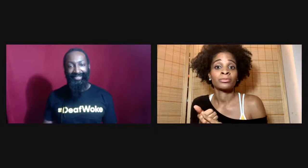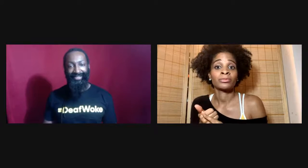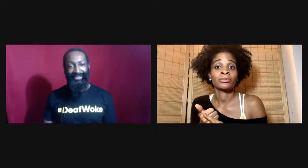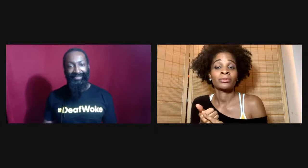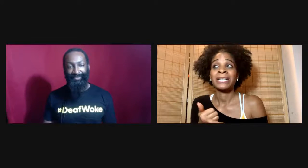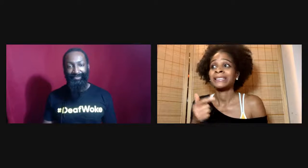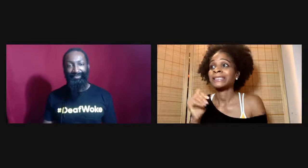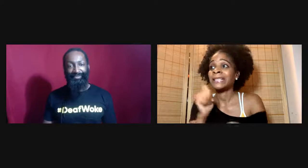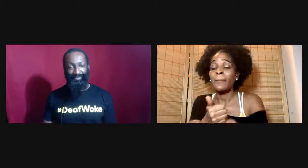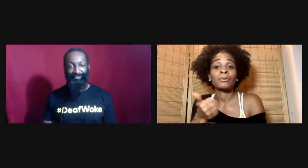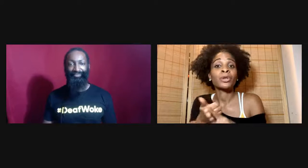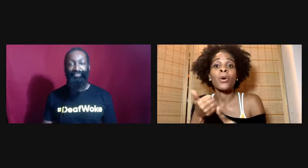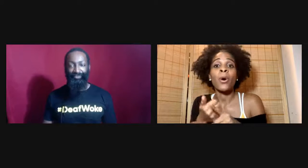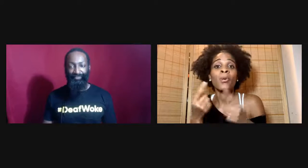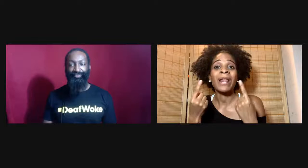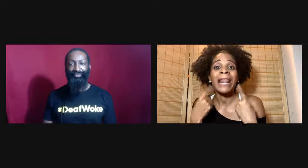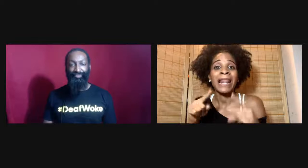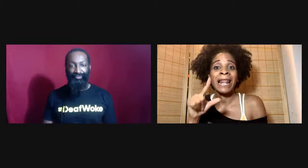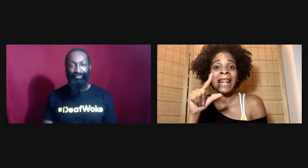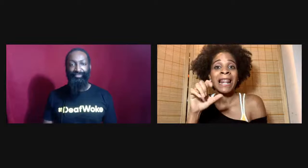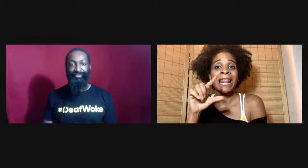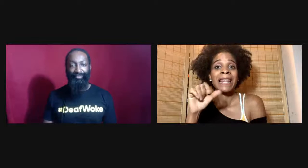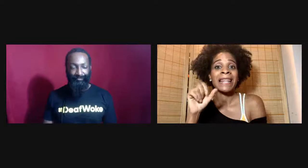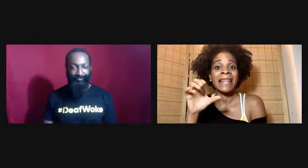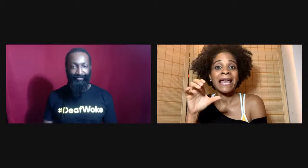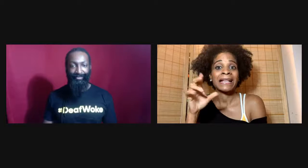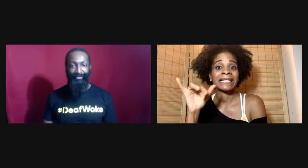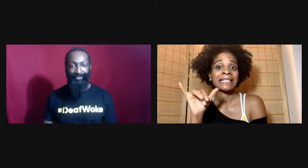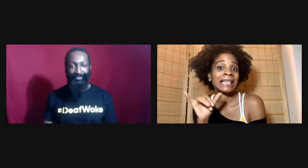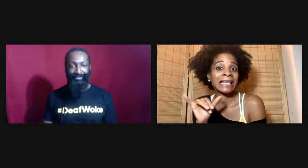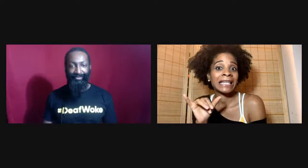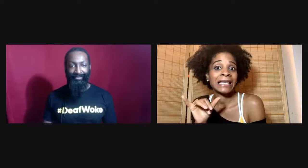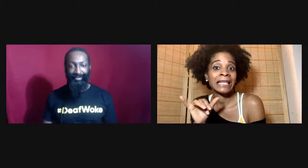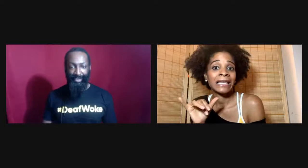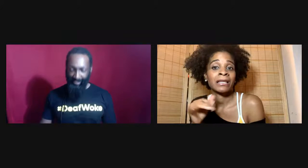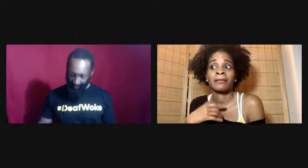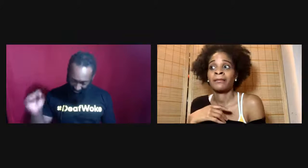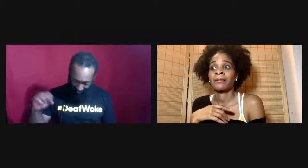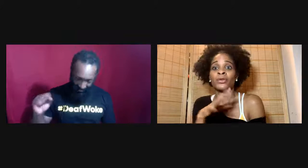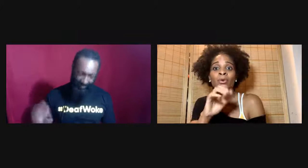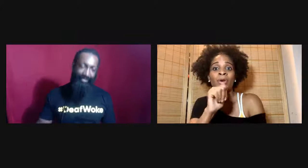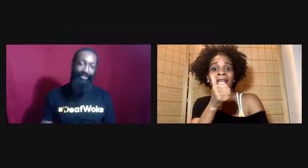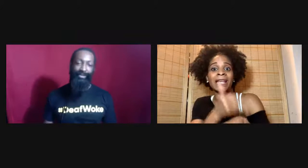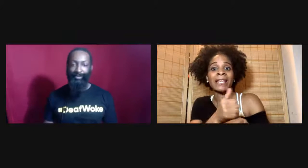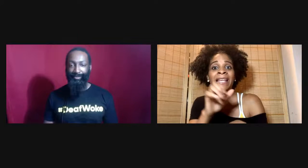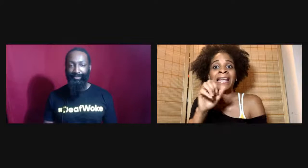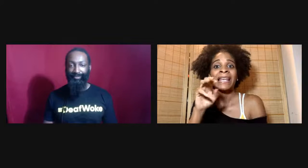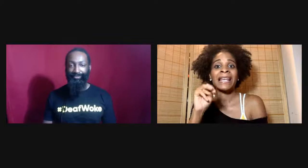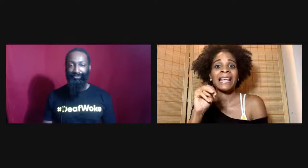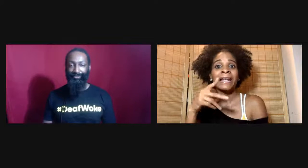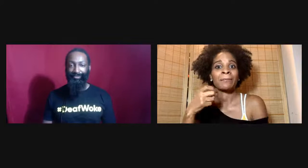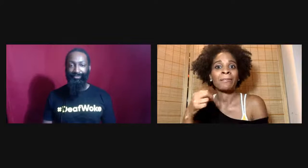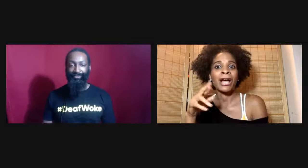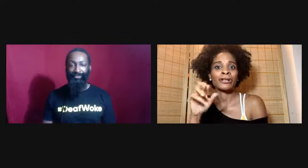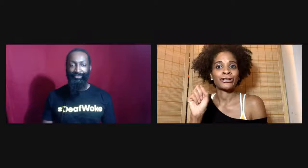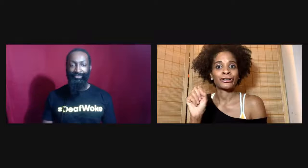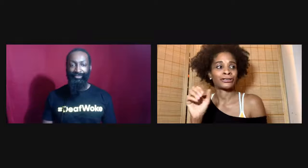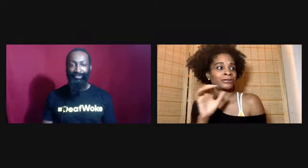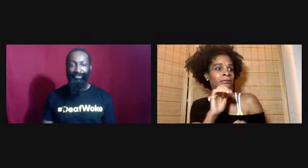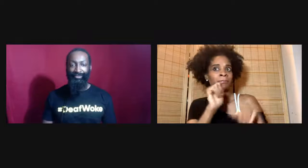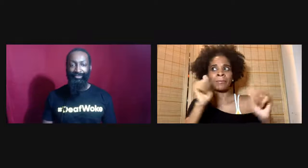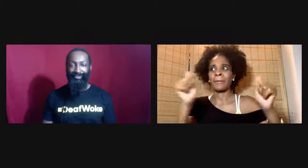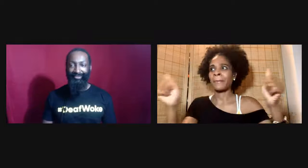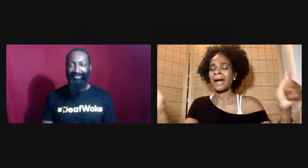You have to set up your own legacy, your own name,